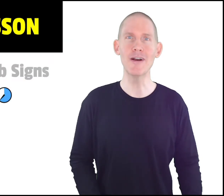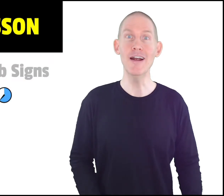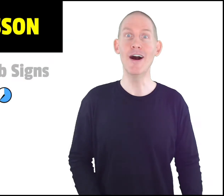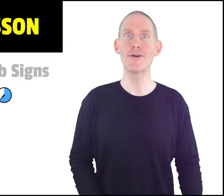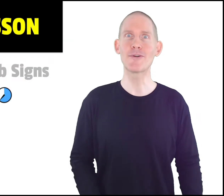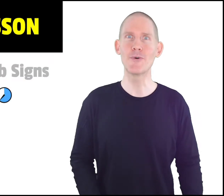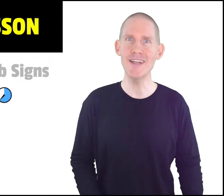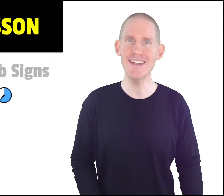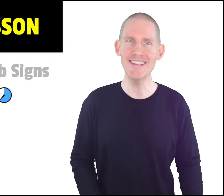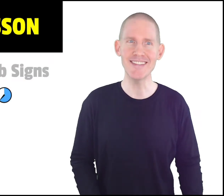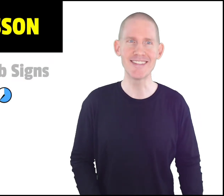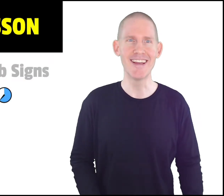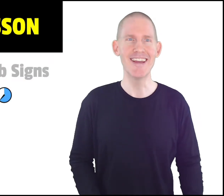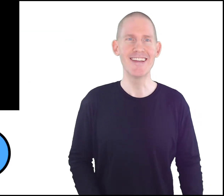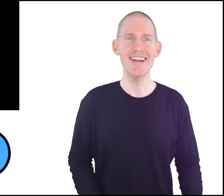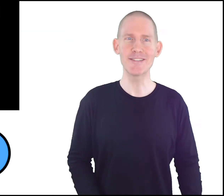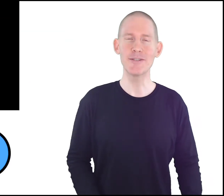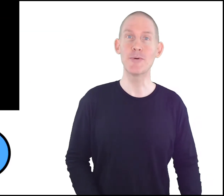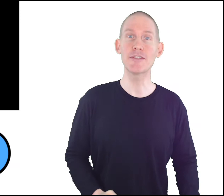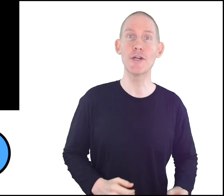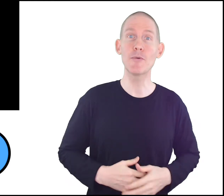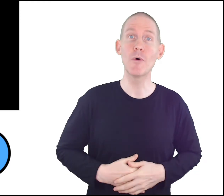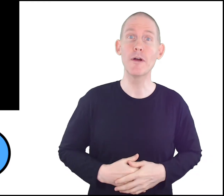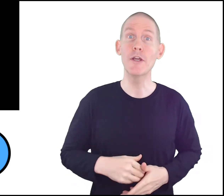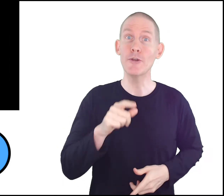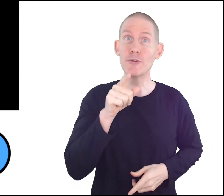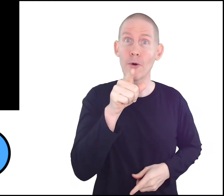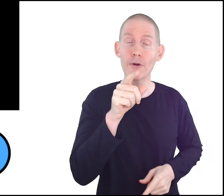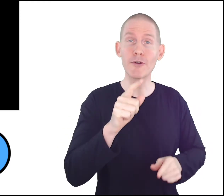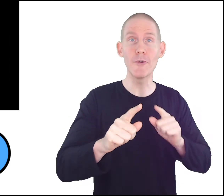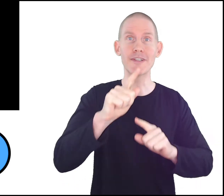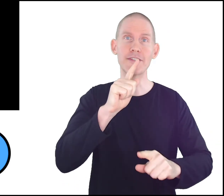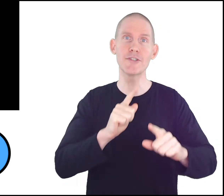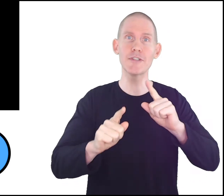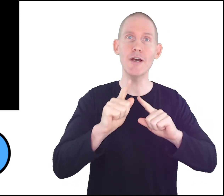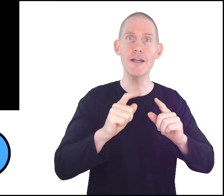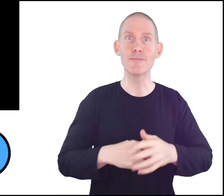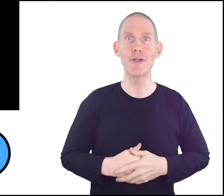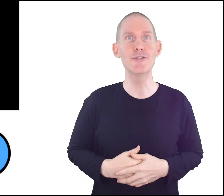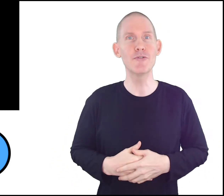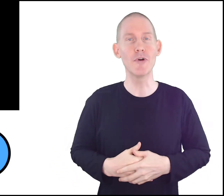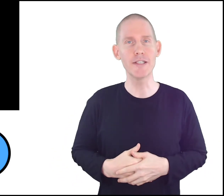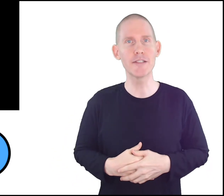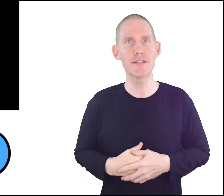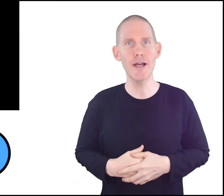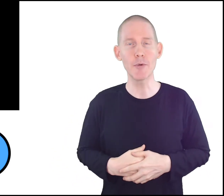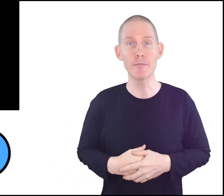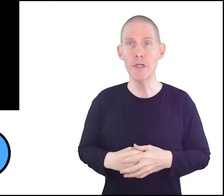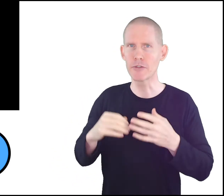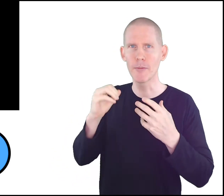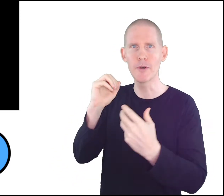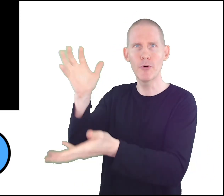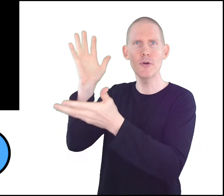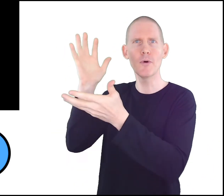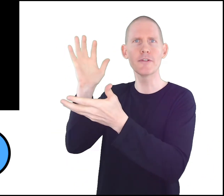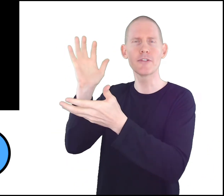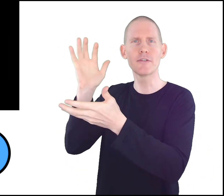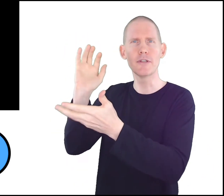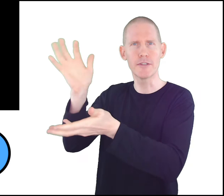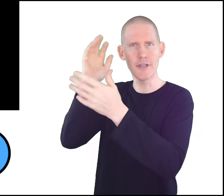a quiz. Yes, in quiz number 1, you're going to sign, and you can race a timer. So I'm going to put one of the signs